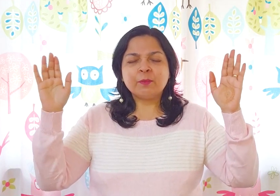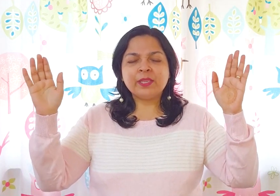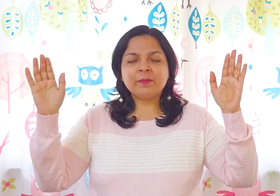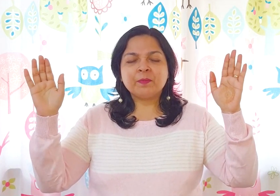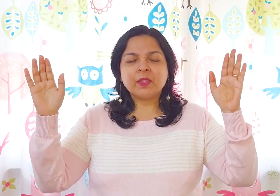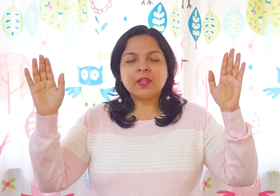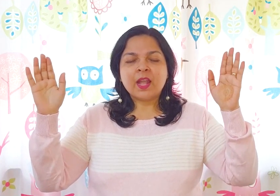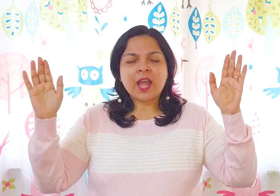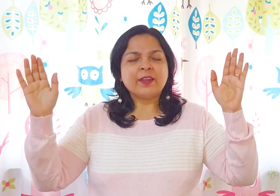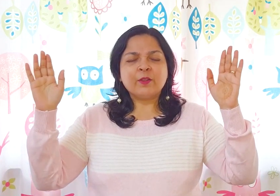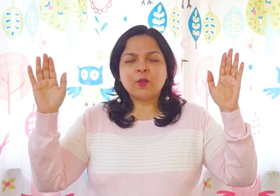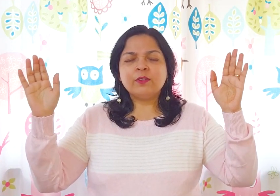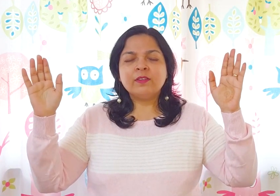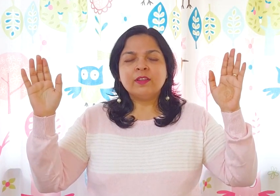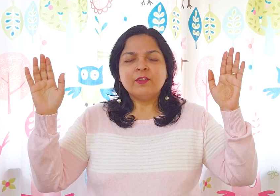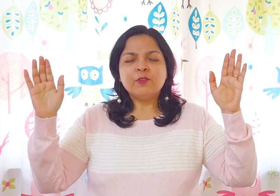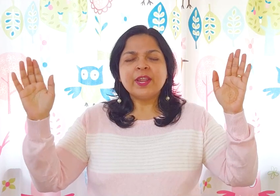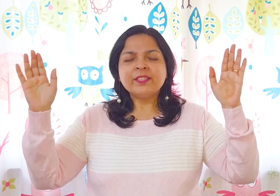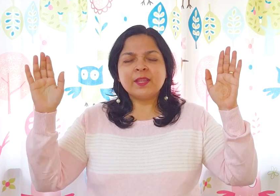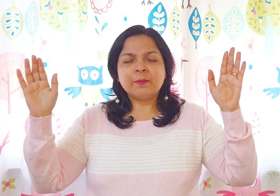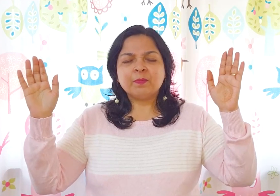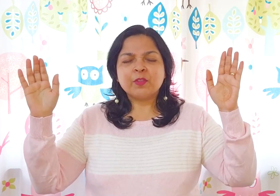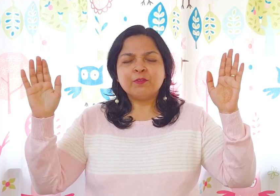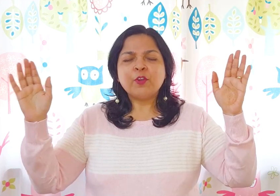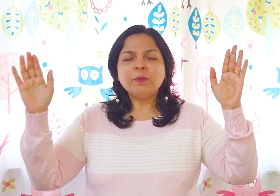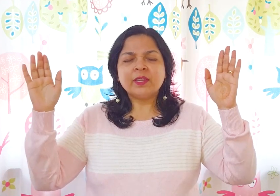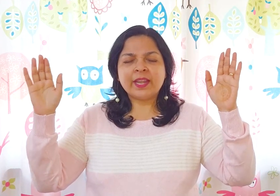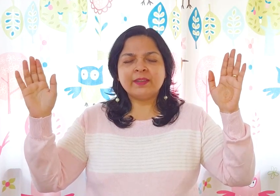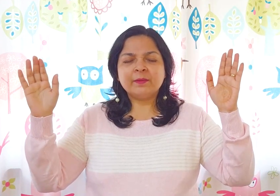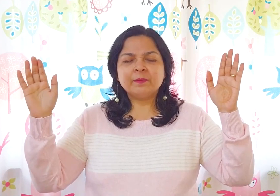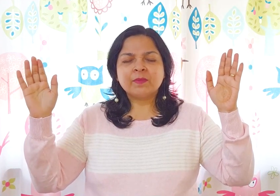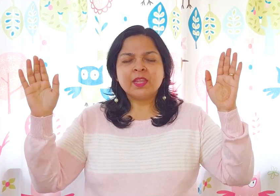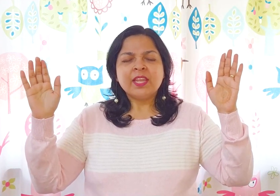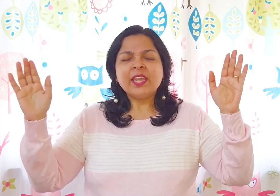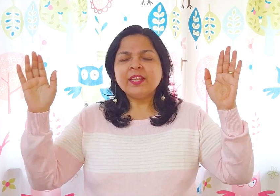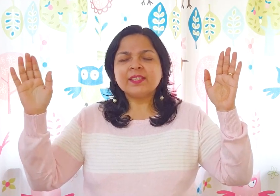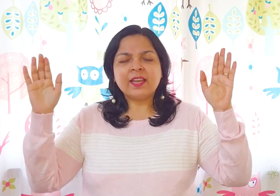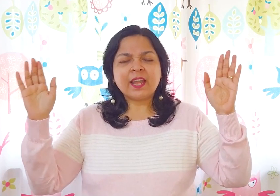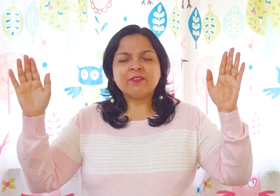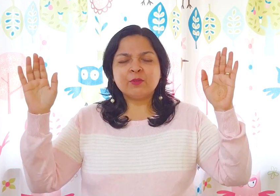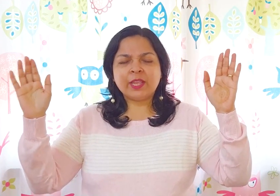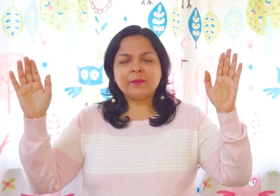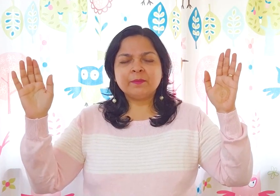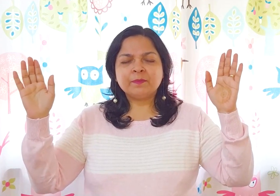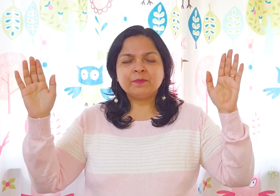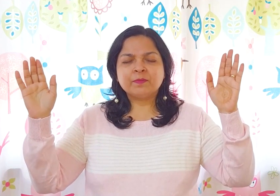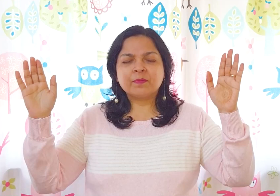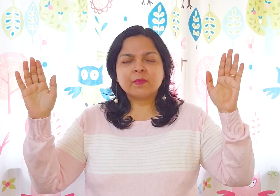died for me and God raised him from the dead. He is alive